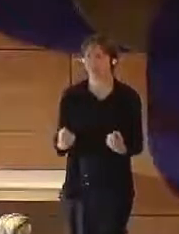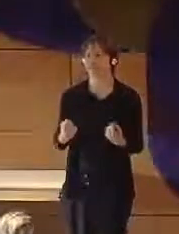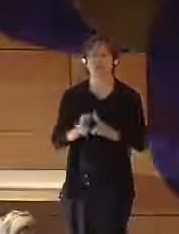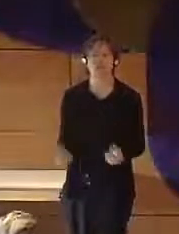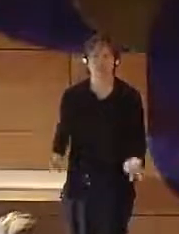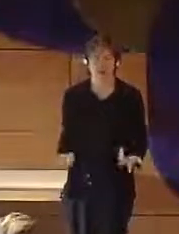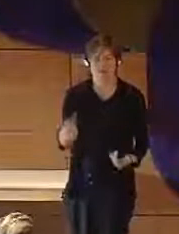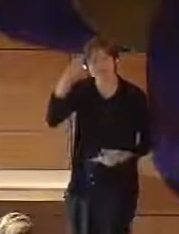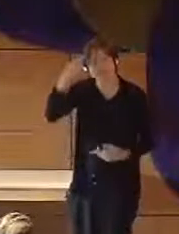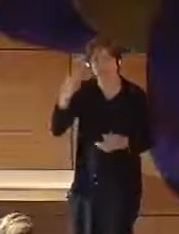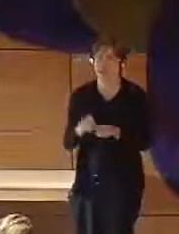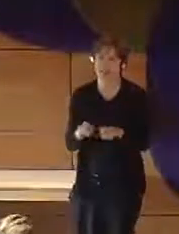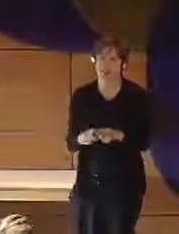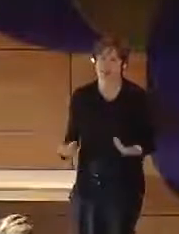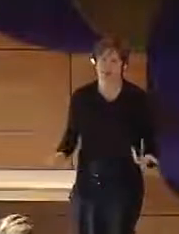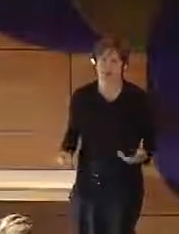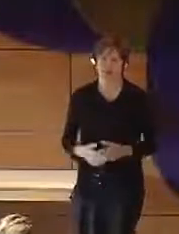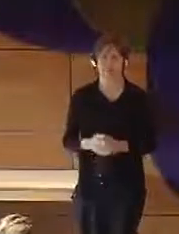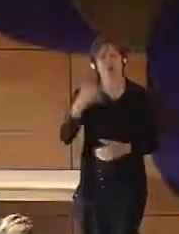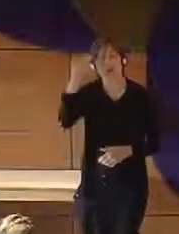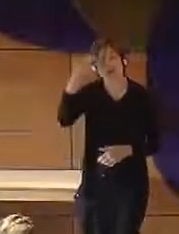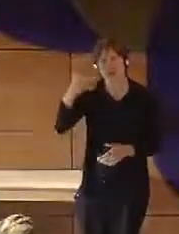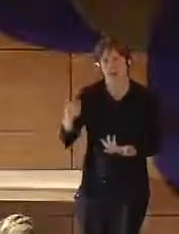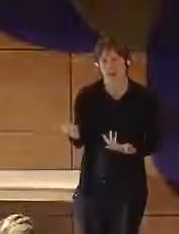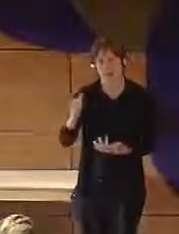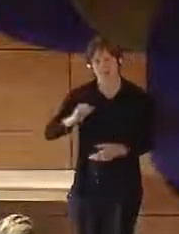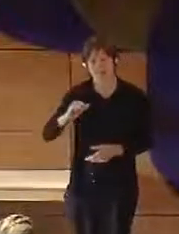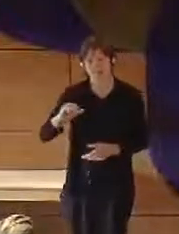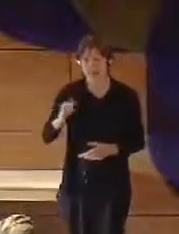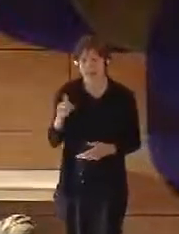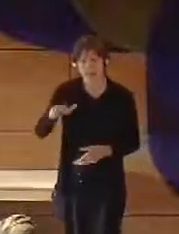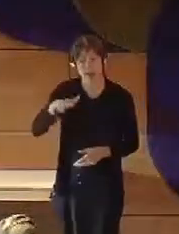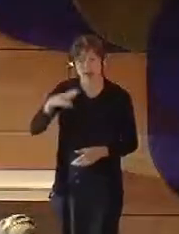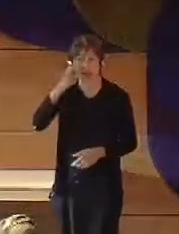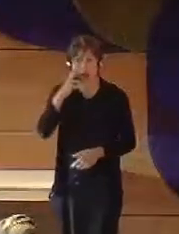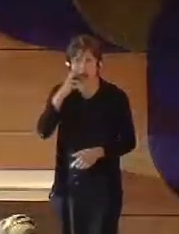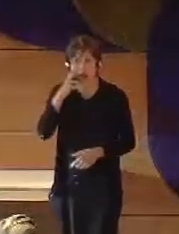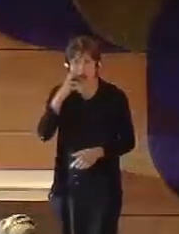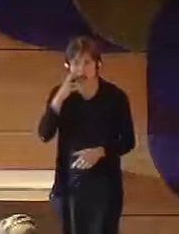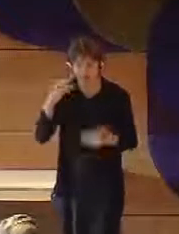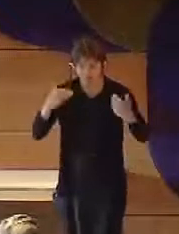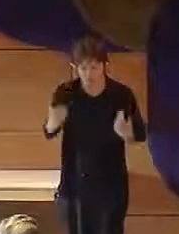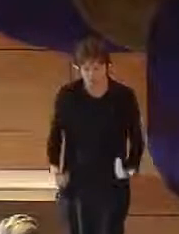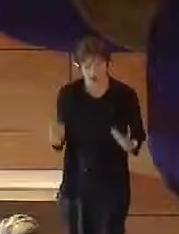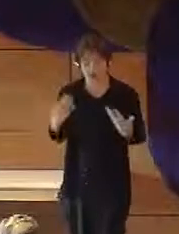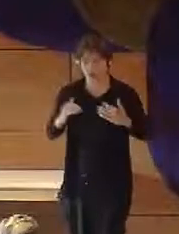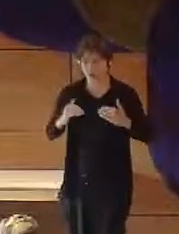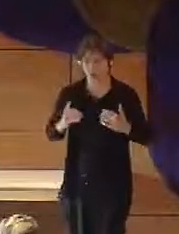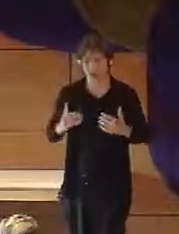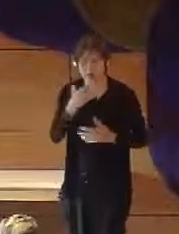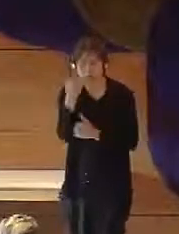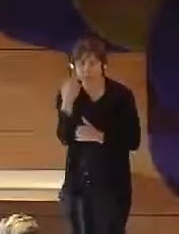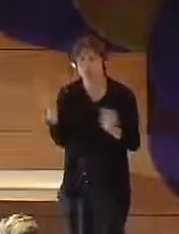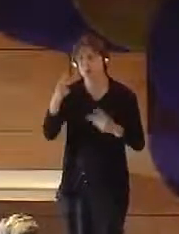is not showing signs of breast development by 13, and a boy is not showing signs of enlargement of the